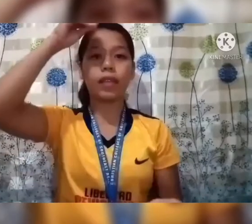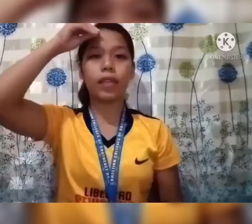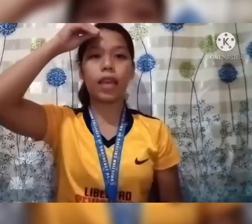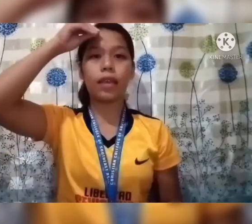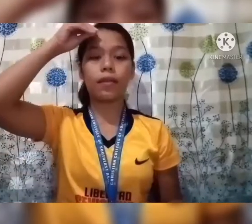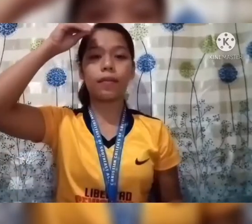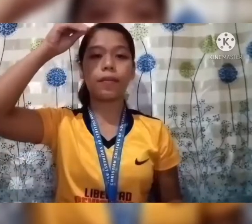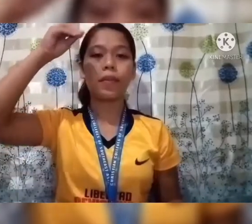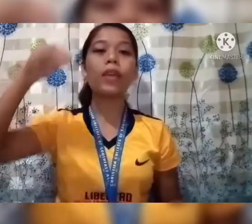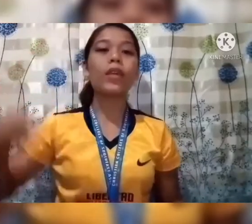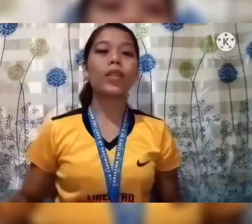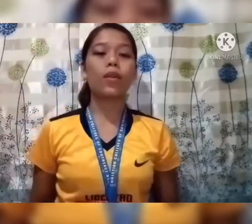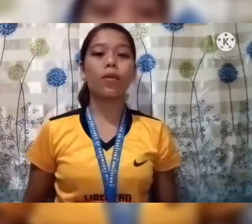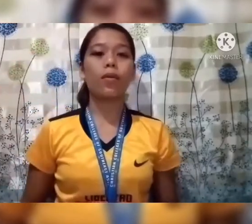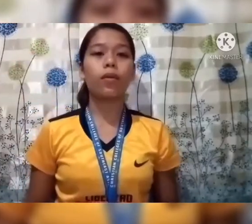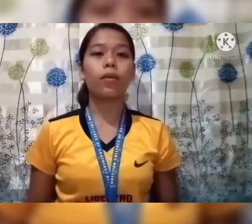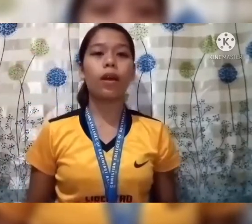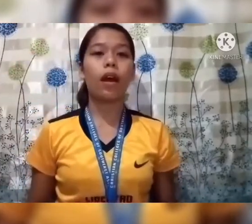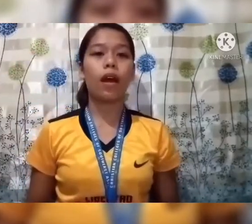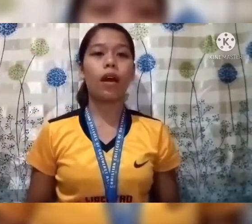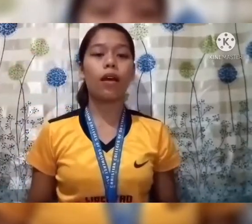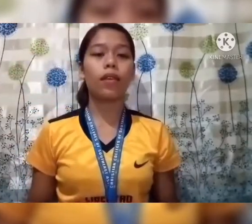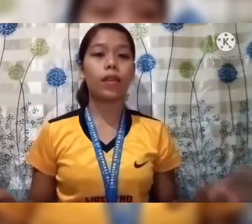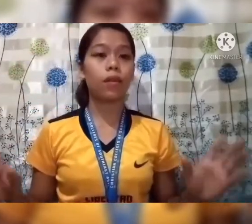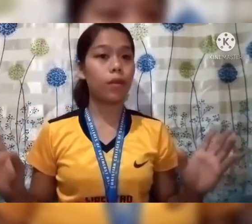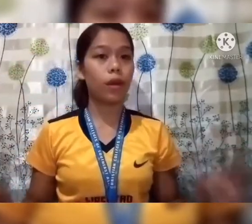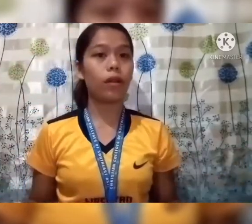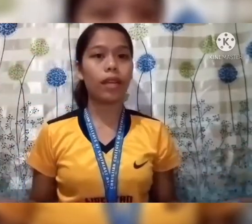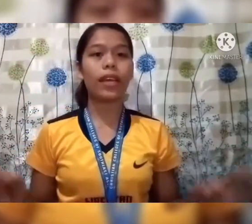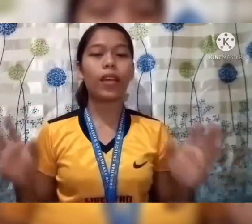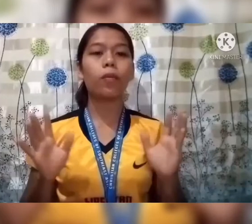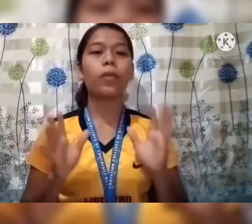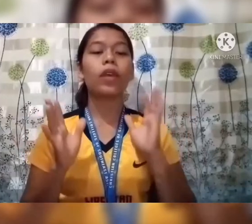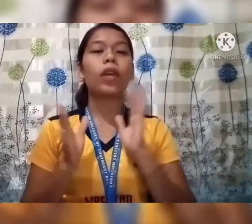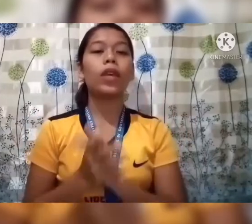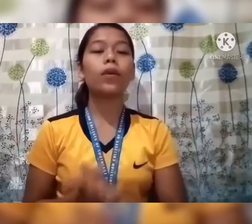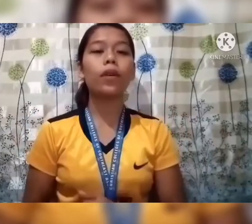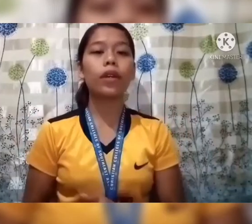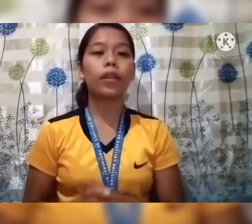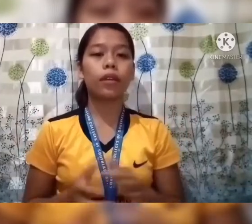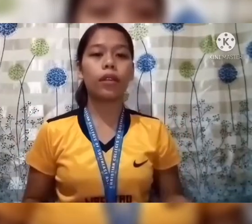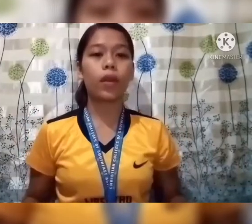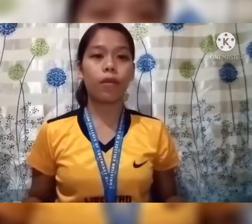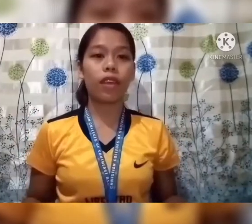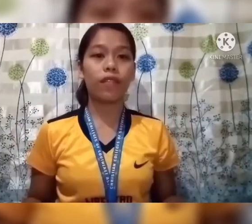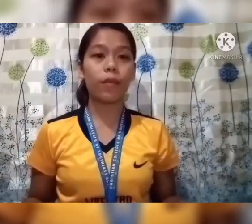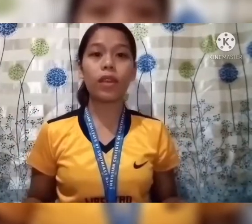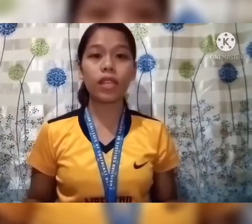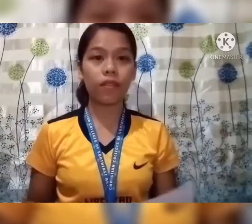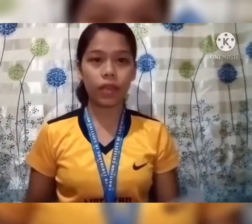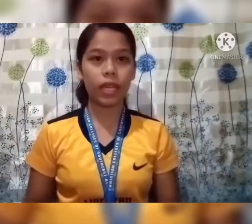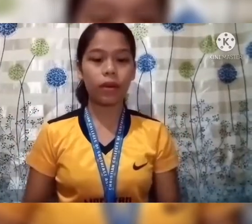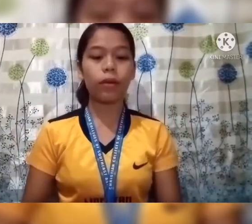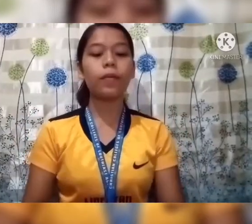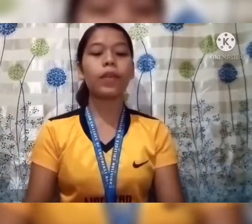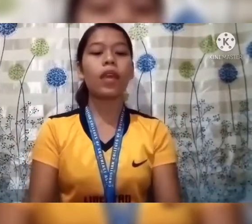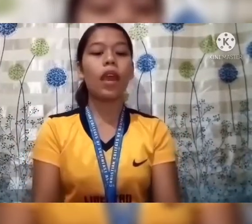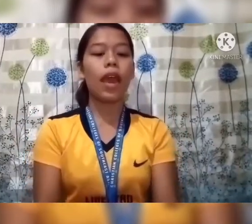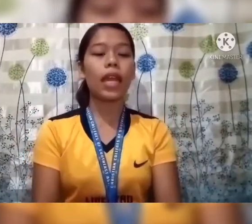sign. So this could be all, and I hope you learn something from this video. And if